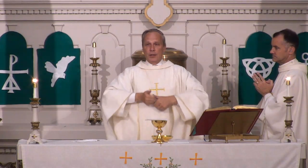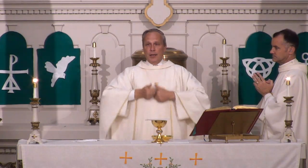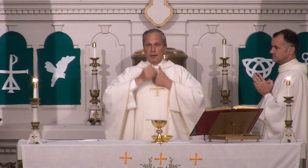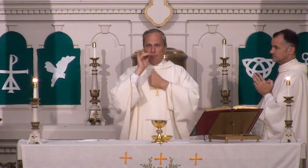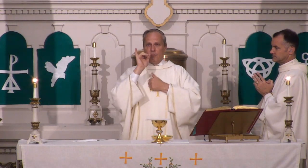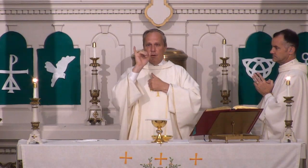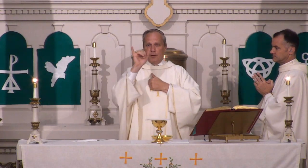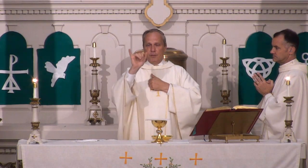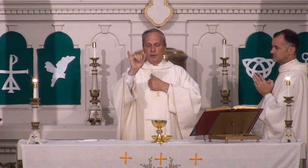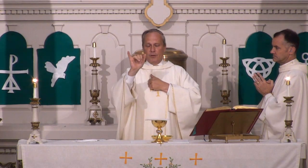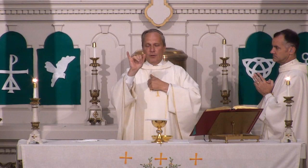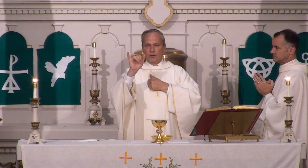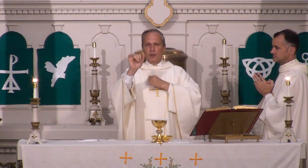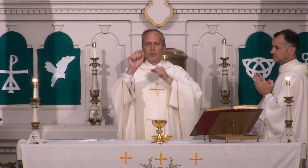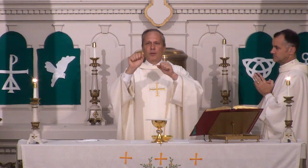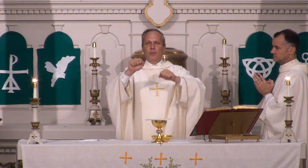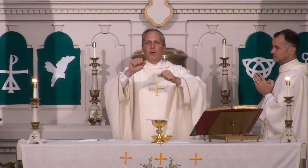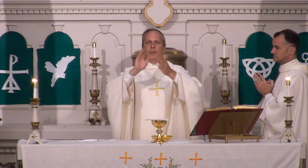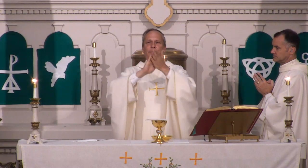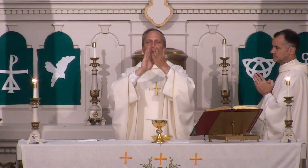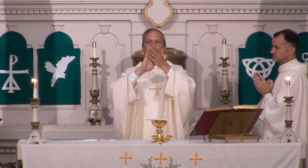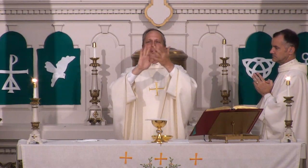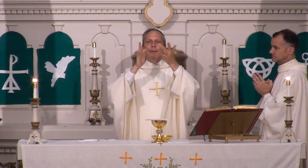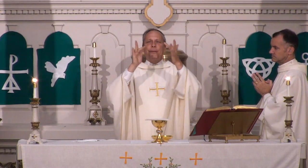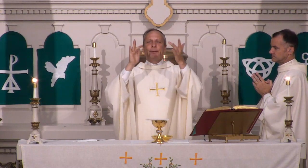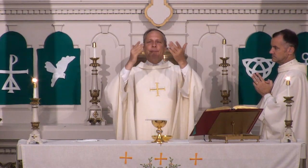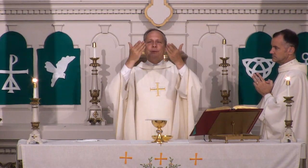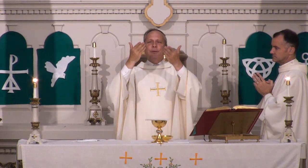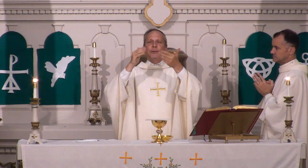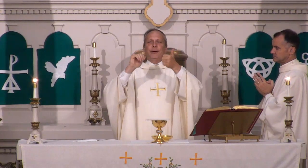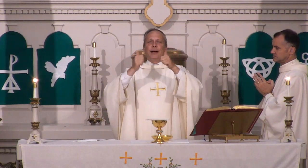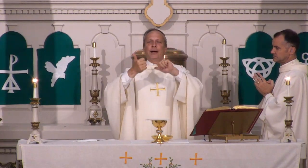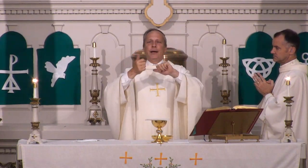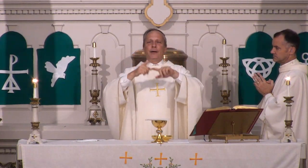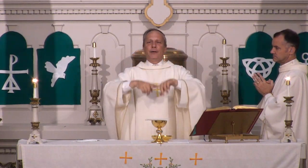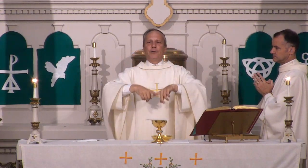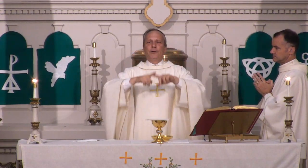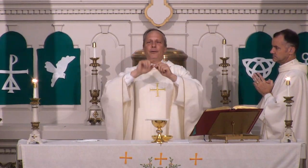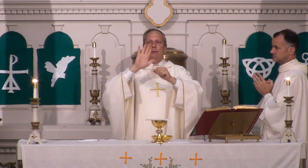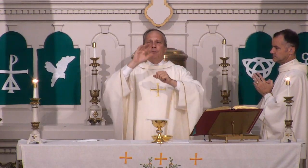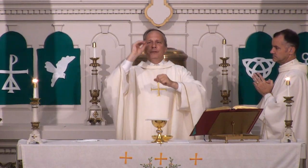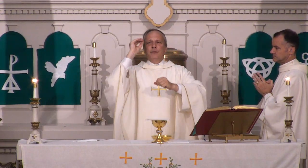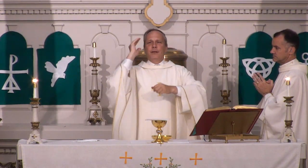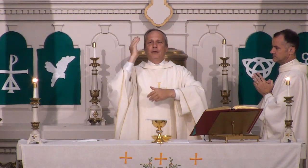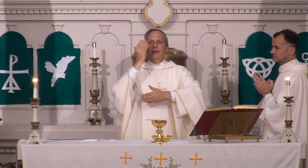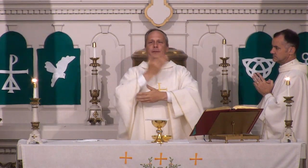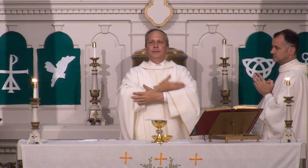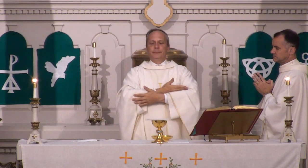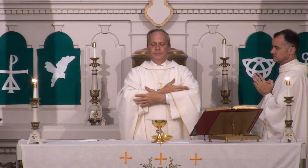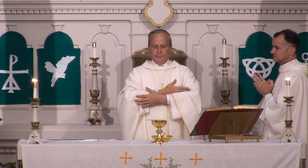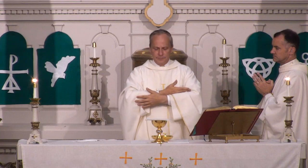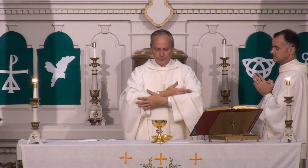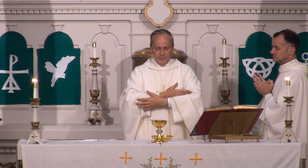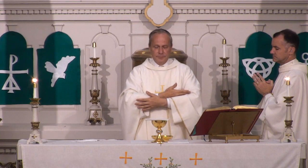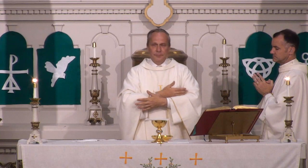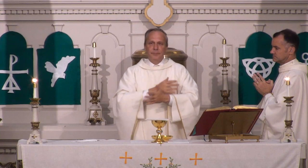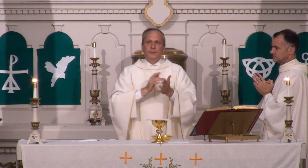life and may praise and glorify you through your Son, Jesus Christ.